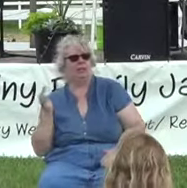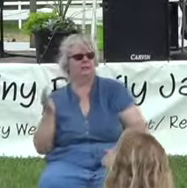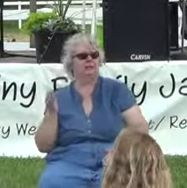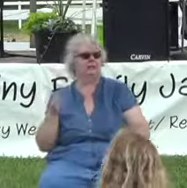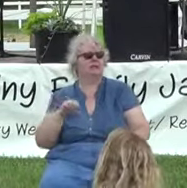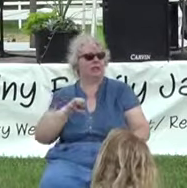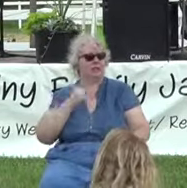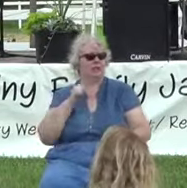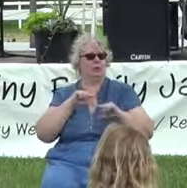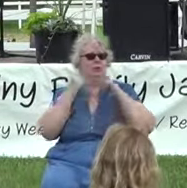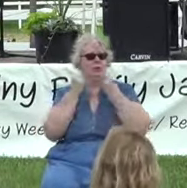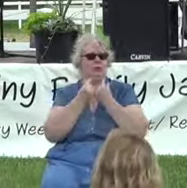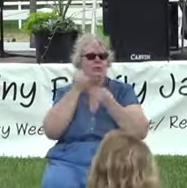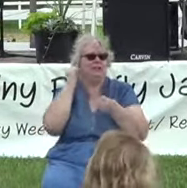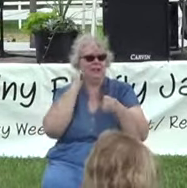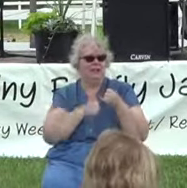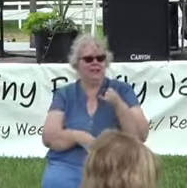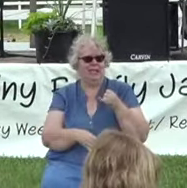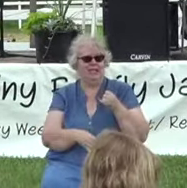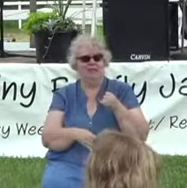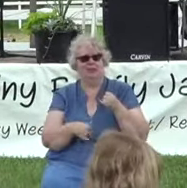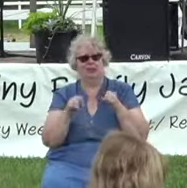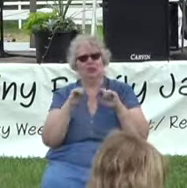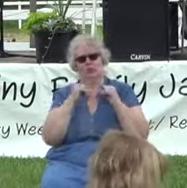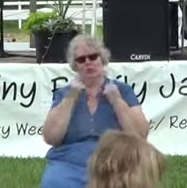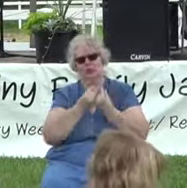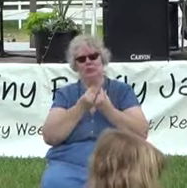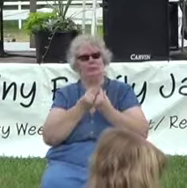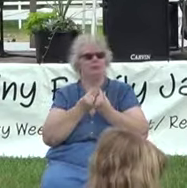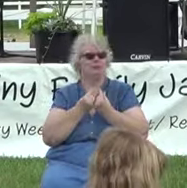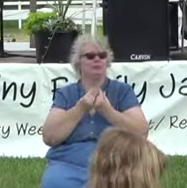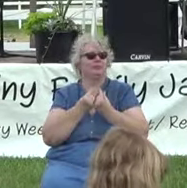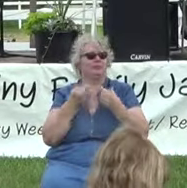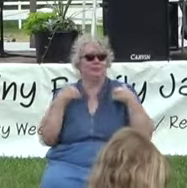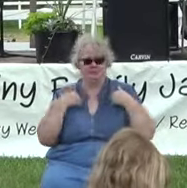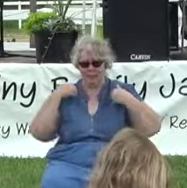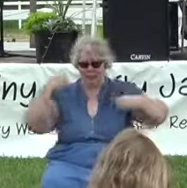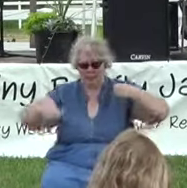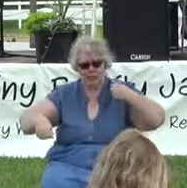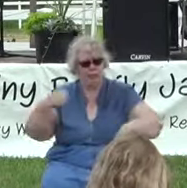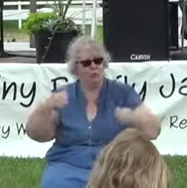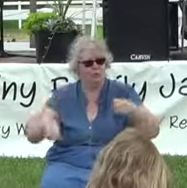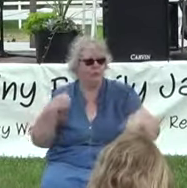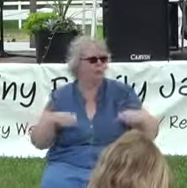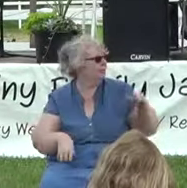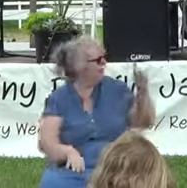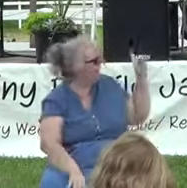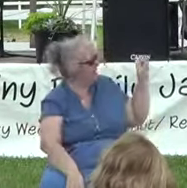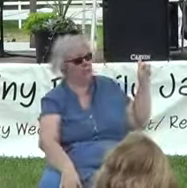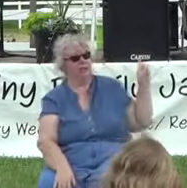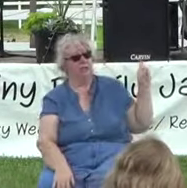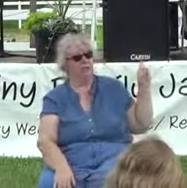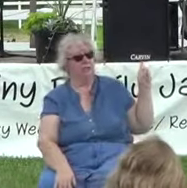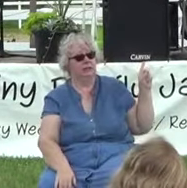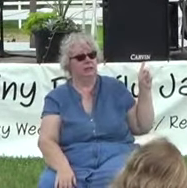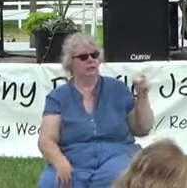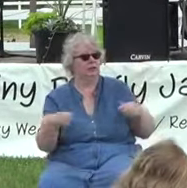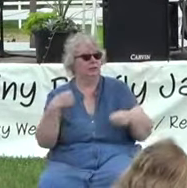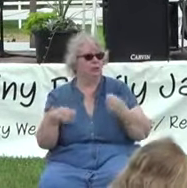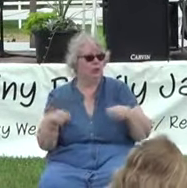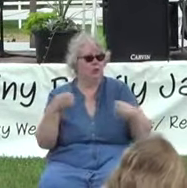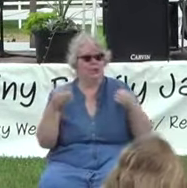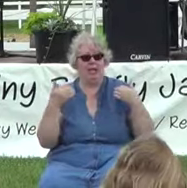The last band that closed out last night, I got to share a story quick. He had the drums there on the carpet. And his drum head, what was that